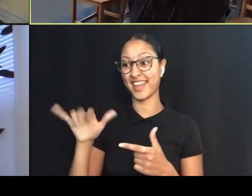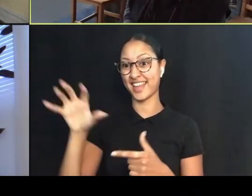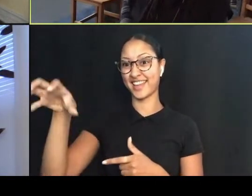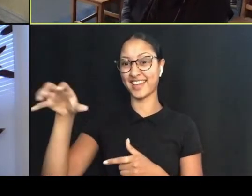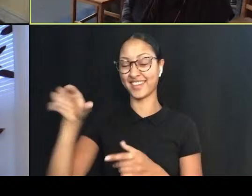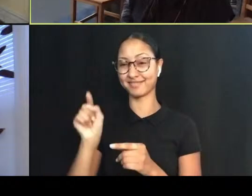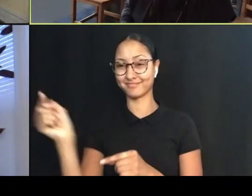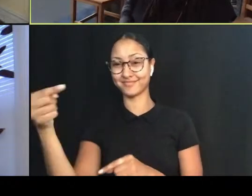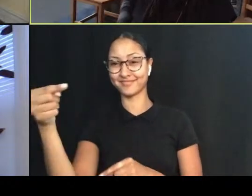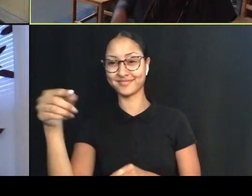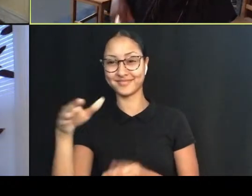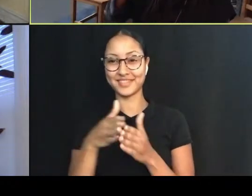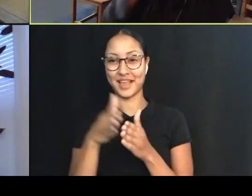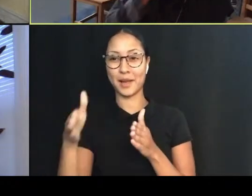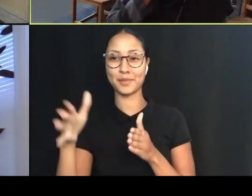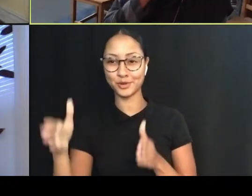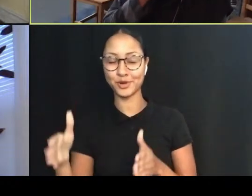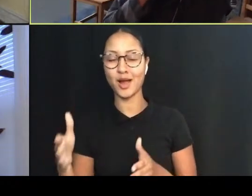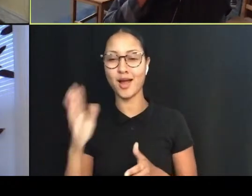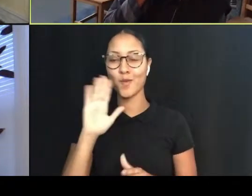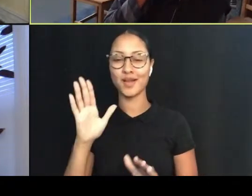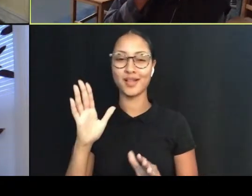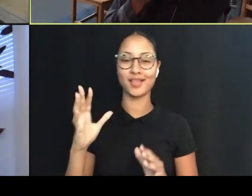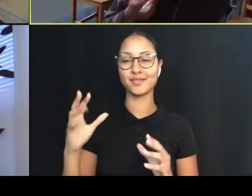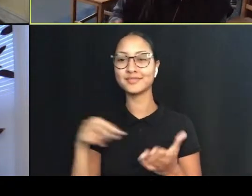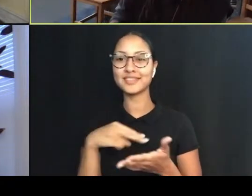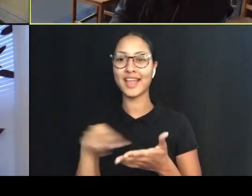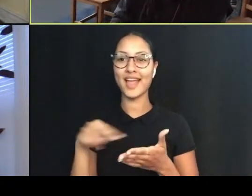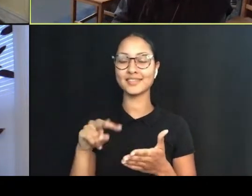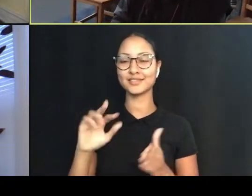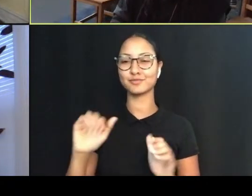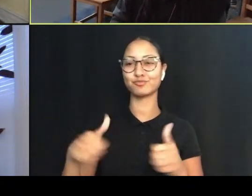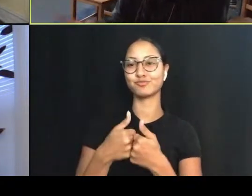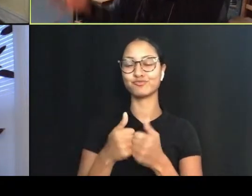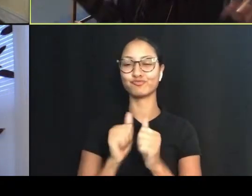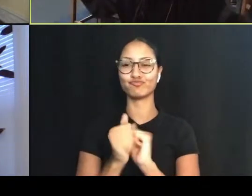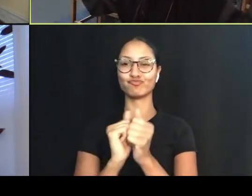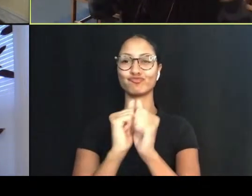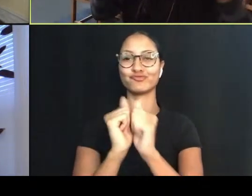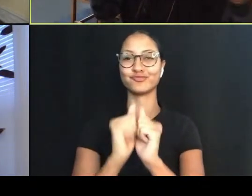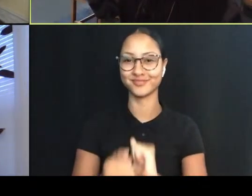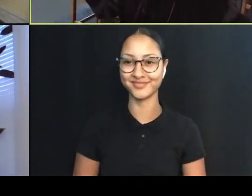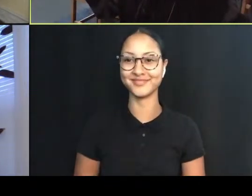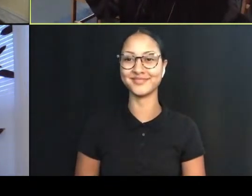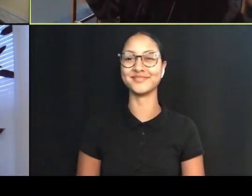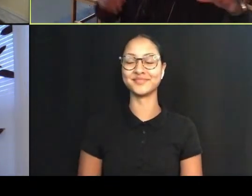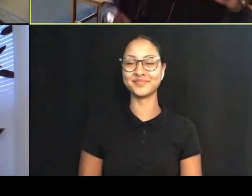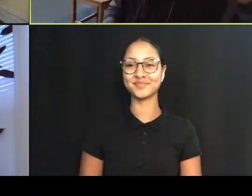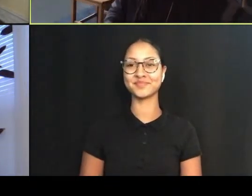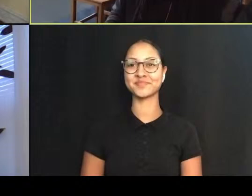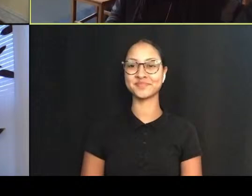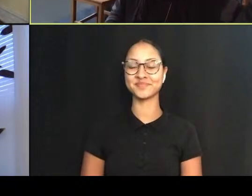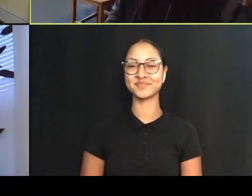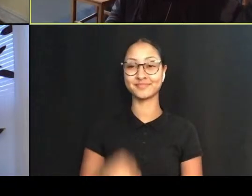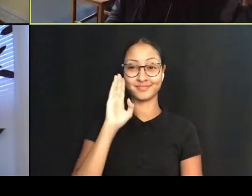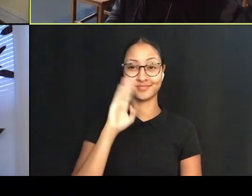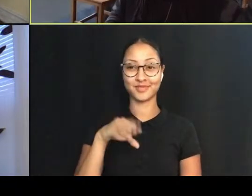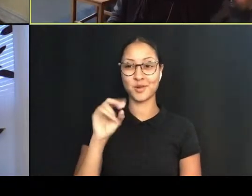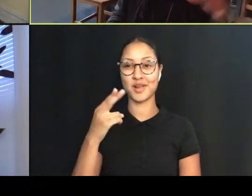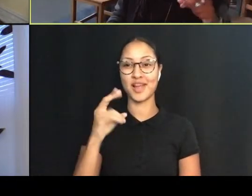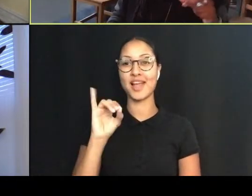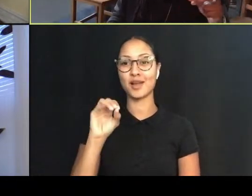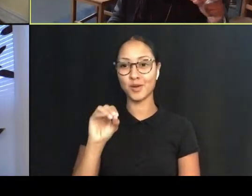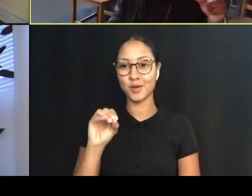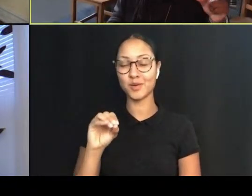part of it for me, is like listening and being, you know, I talked about being from Ohio, where we get both like